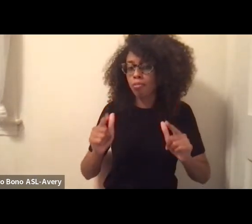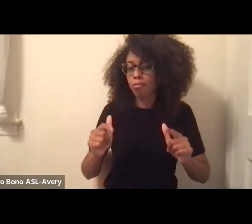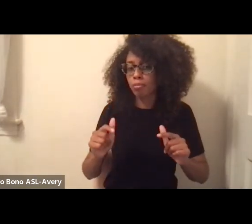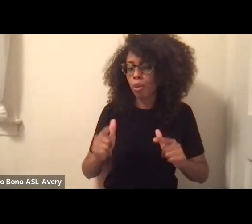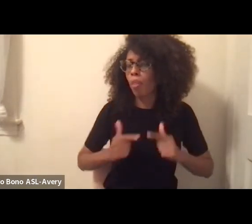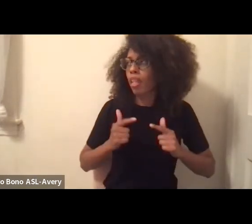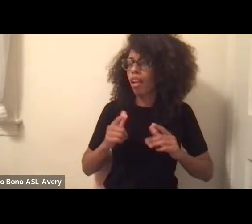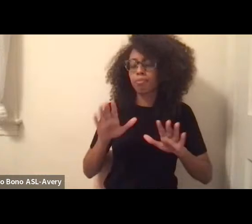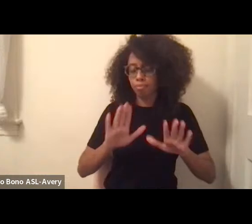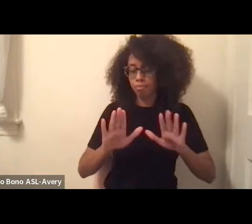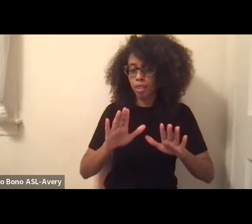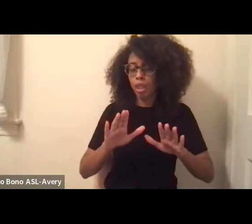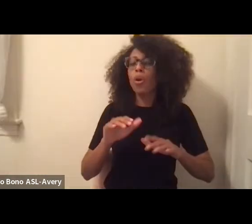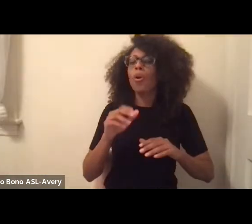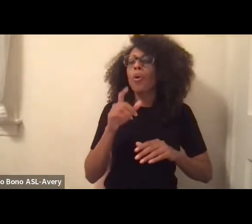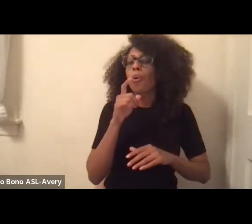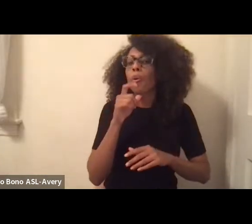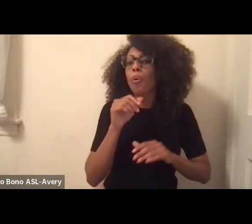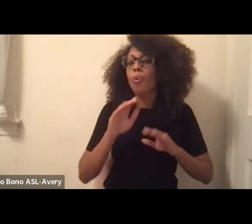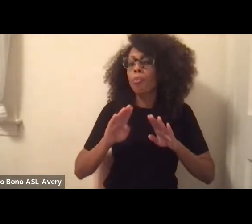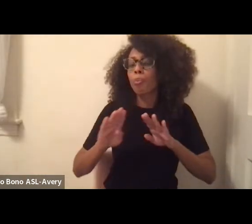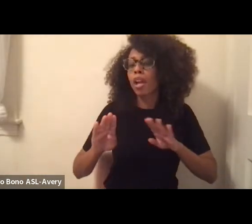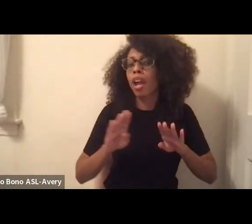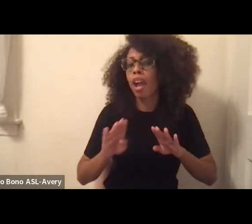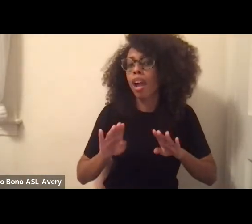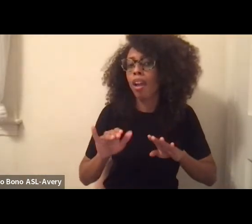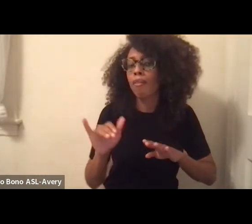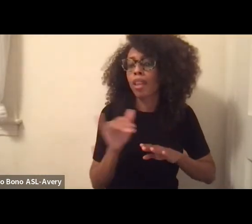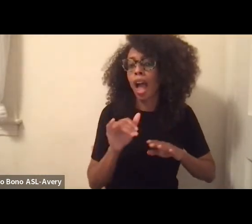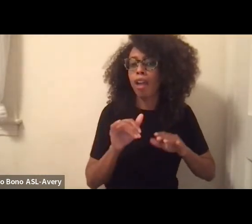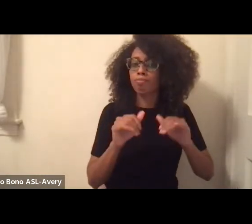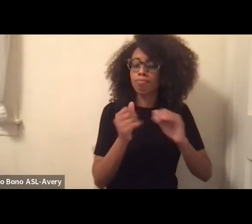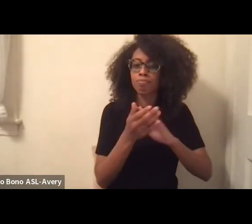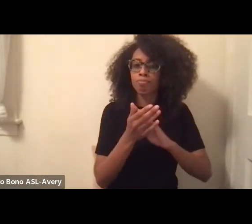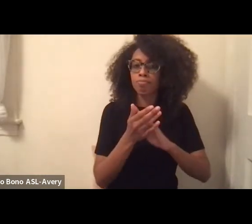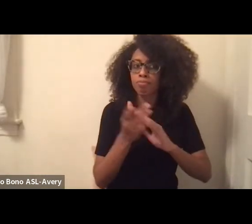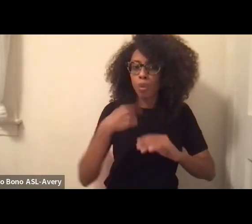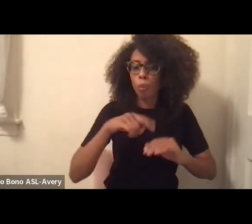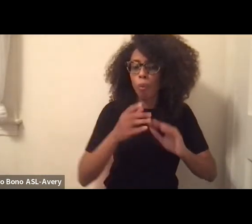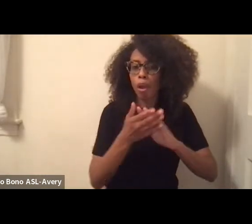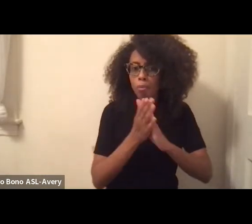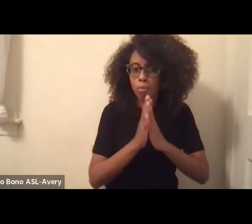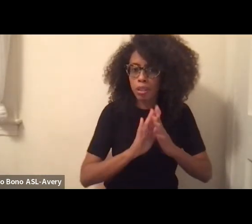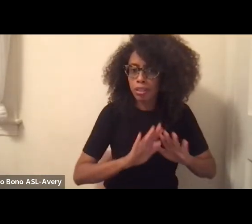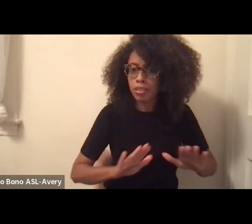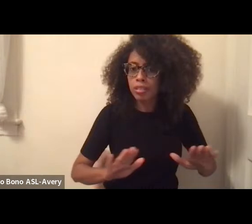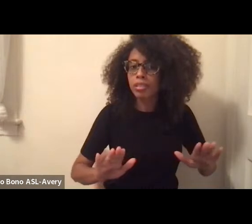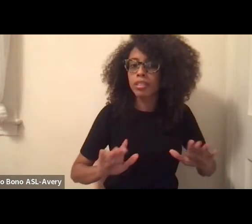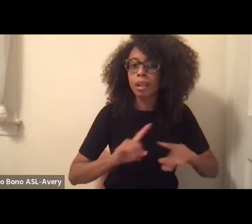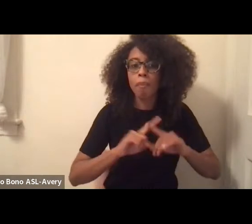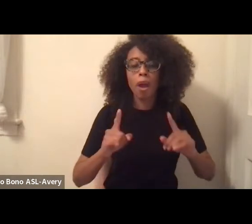who behave as if we're living in a state of peace when we're really at war. Right.